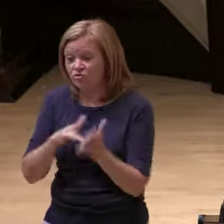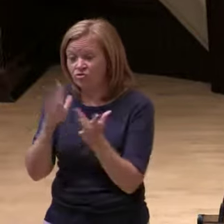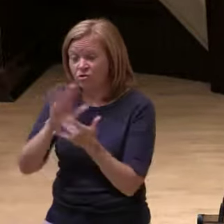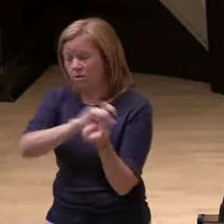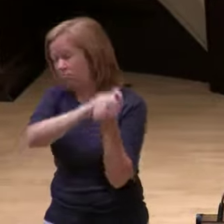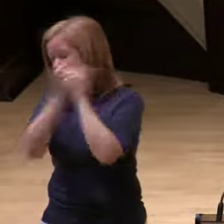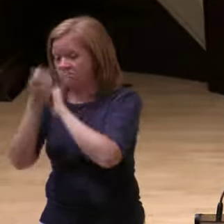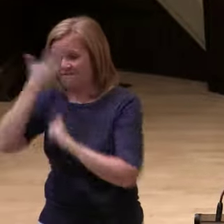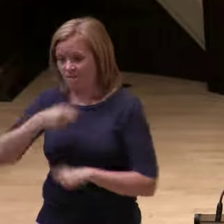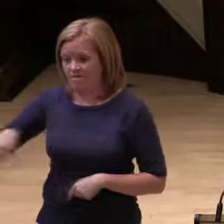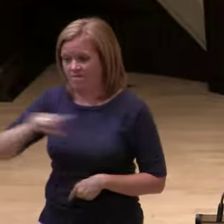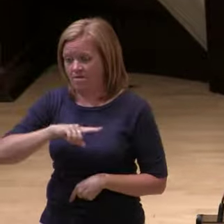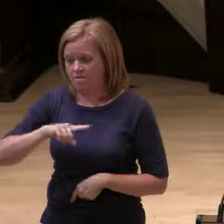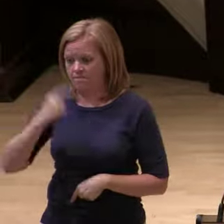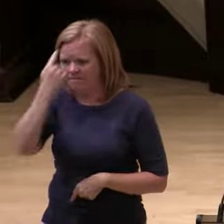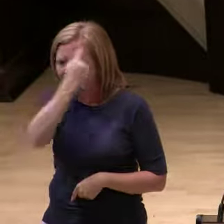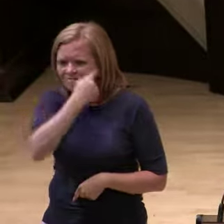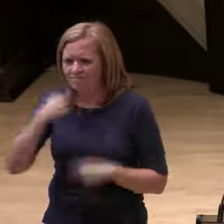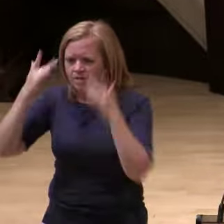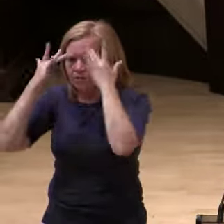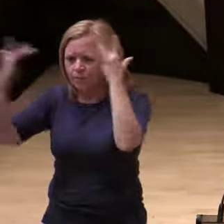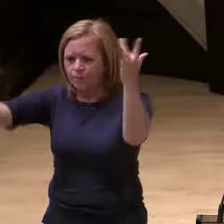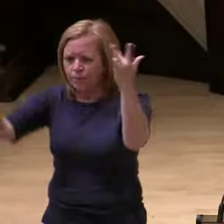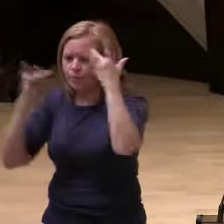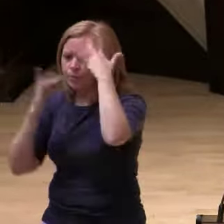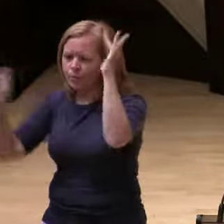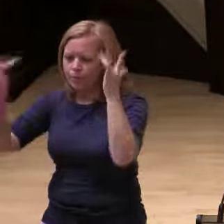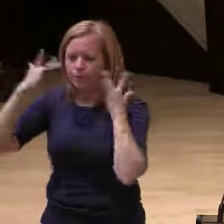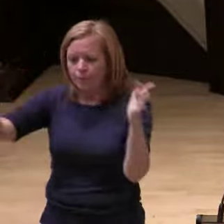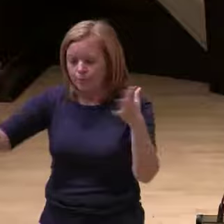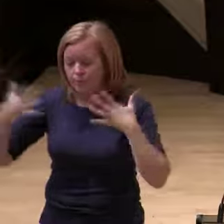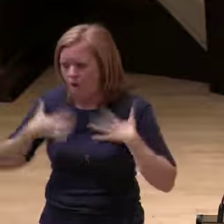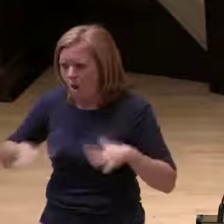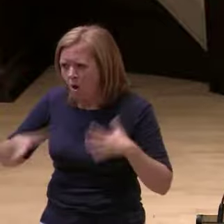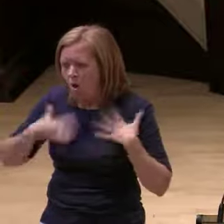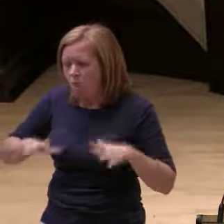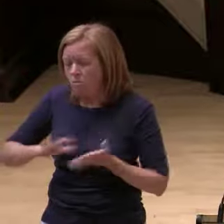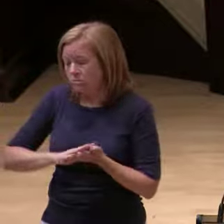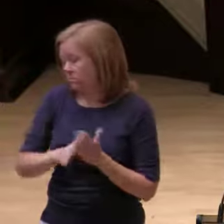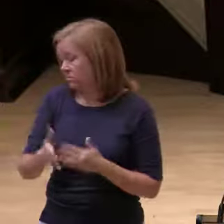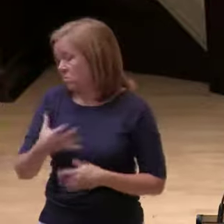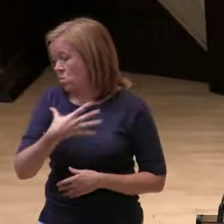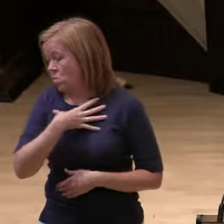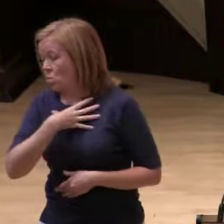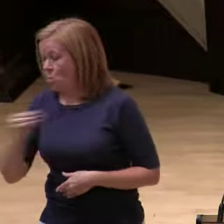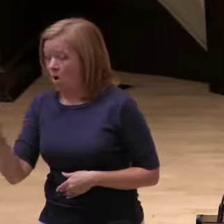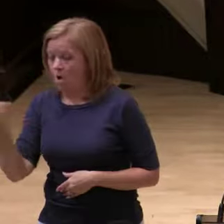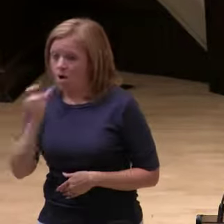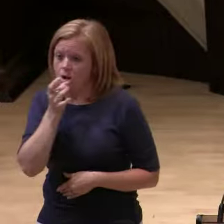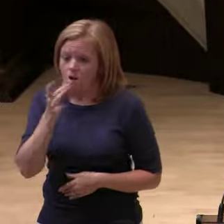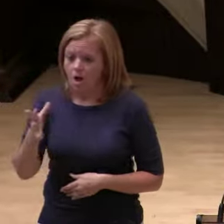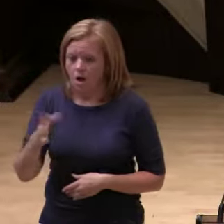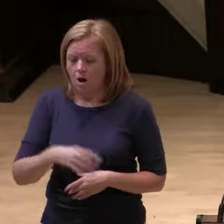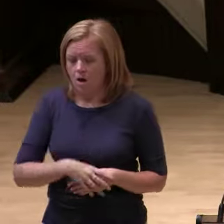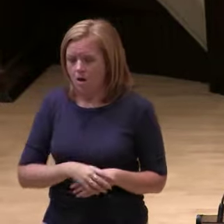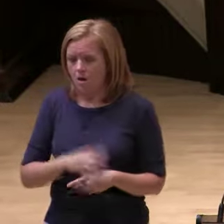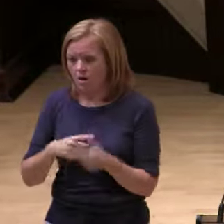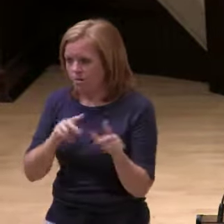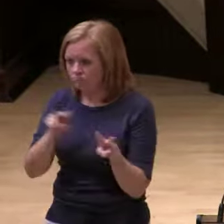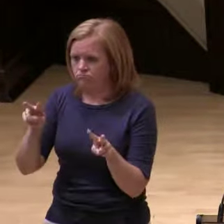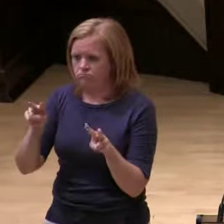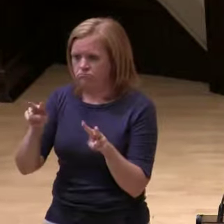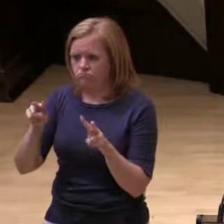them. His face shone like the sun, and his clothes became white as light. And behold,